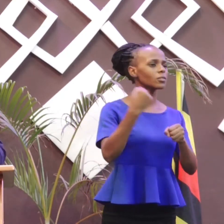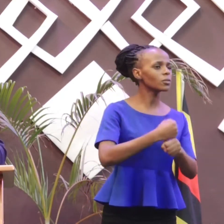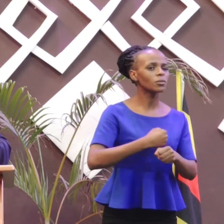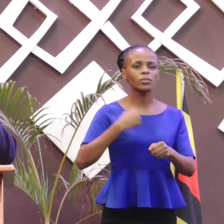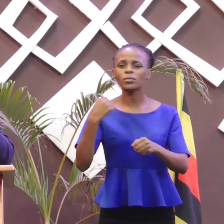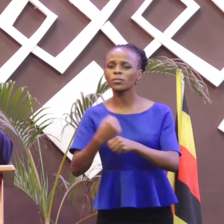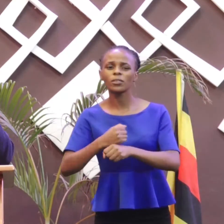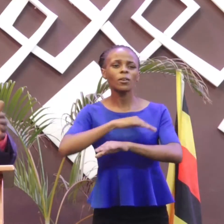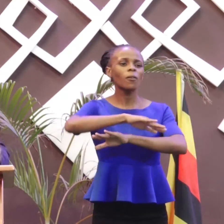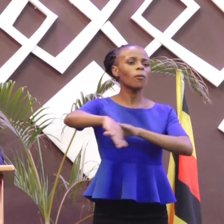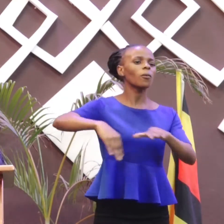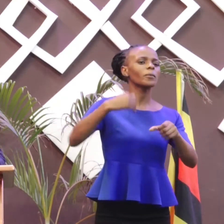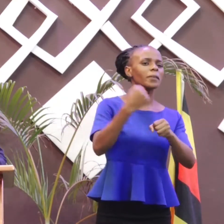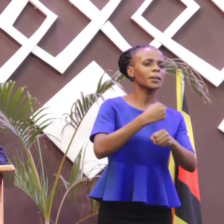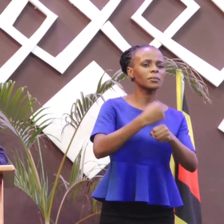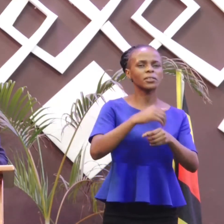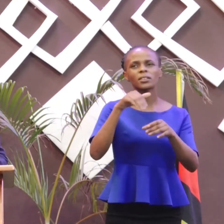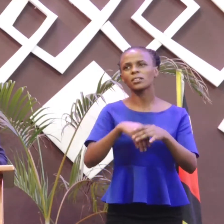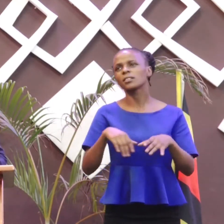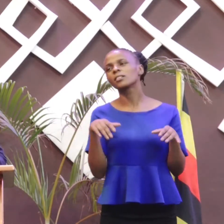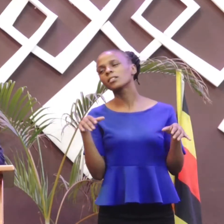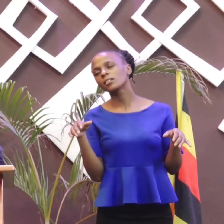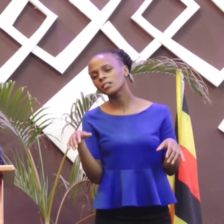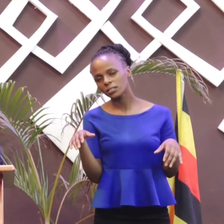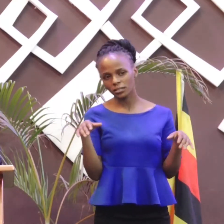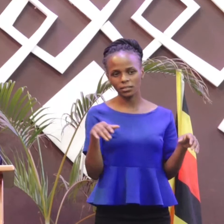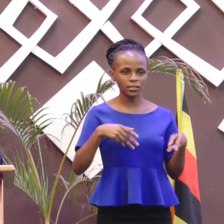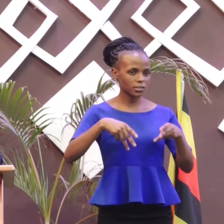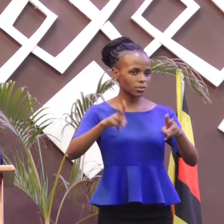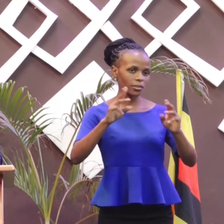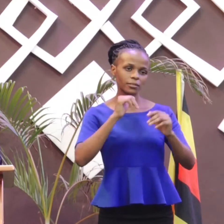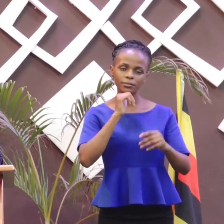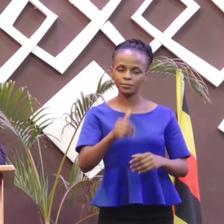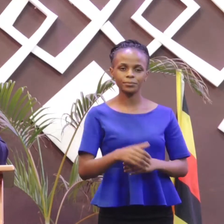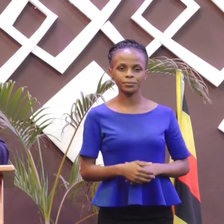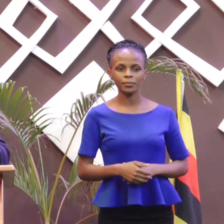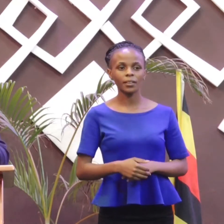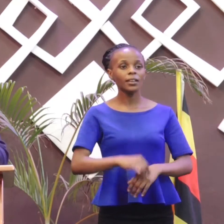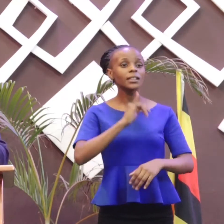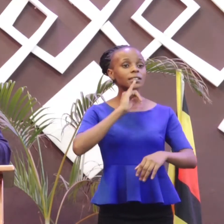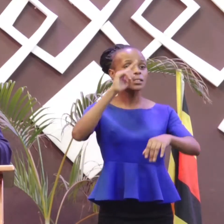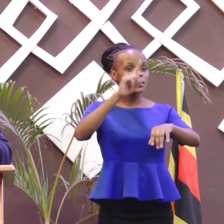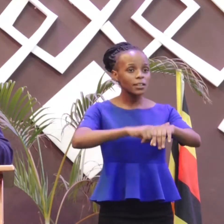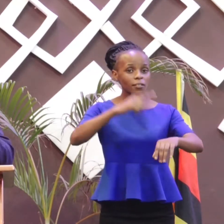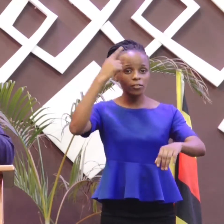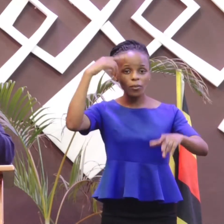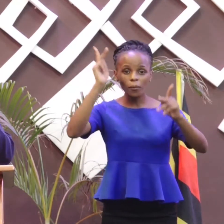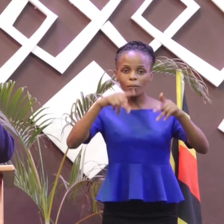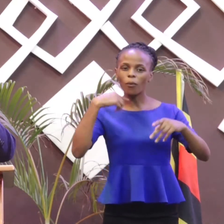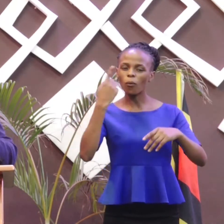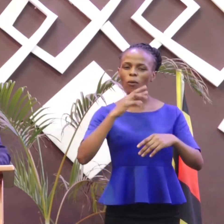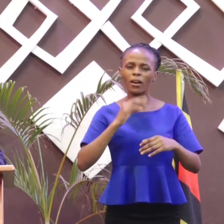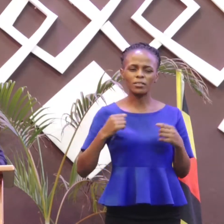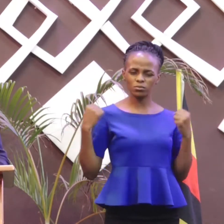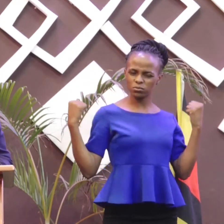are doing in laxity. Abantu abakola byonna bye bakola si mu bugayavu. It is a generation of people that are